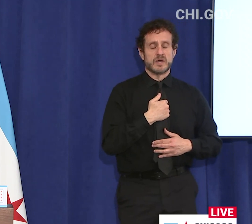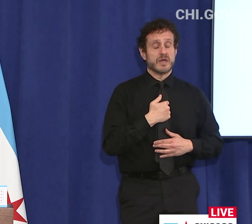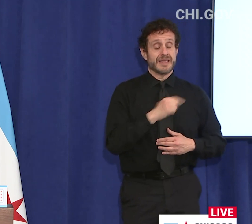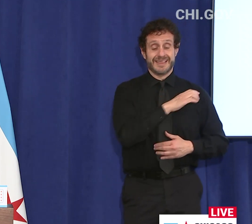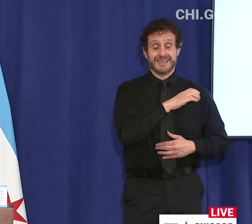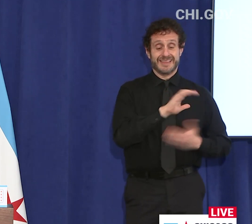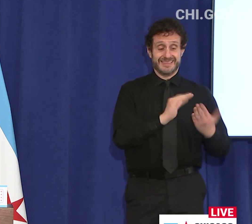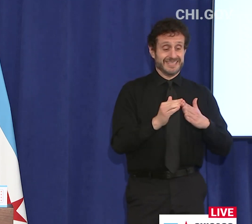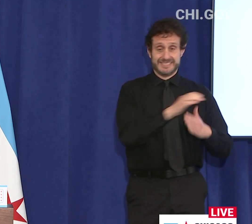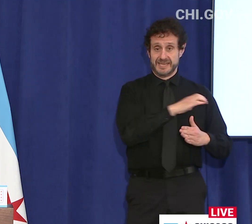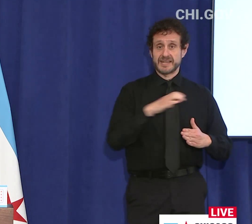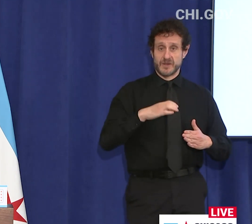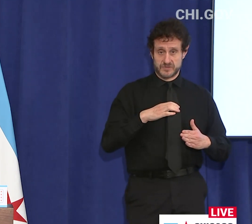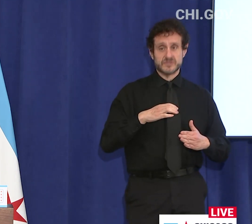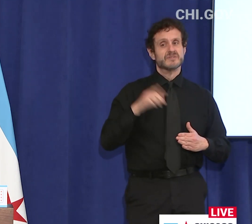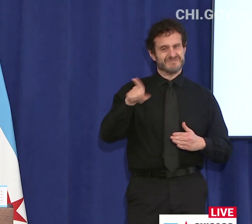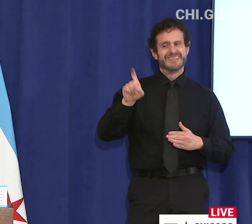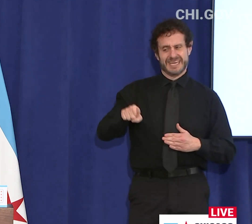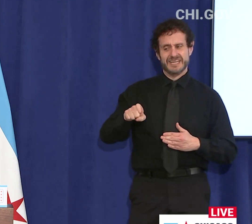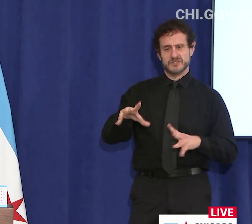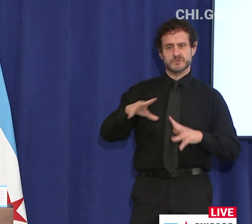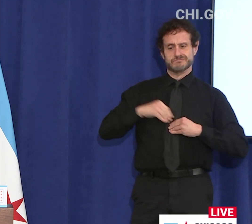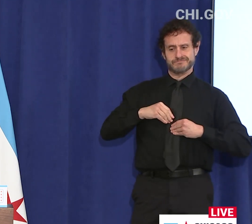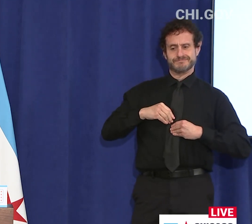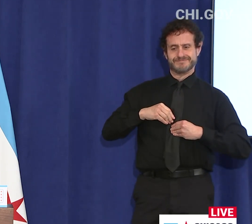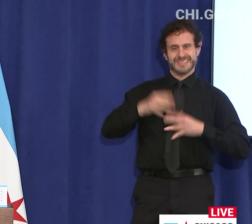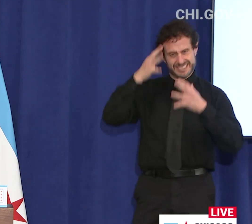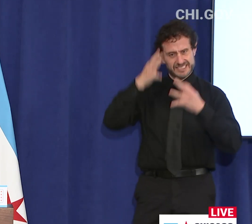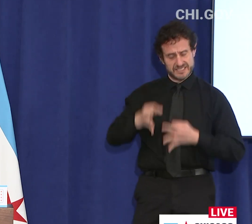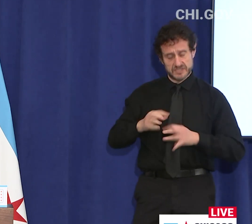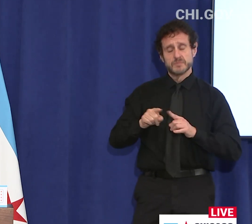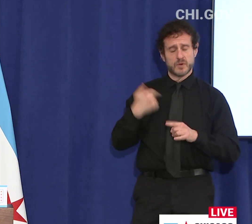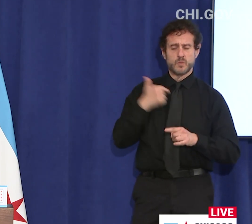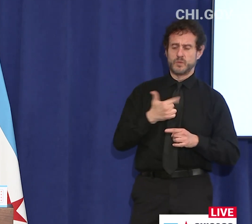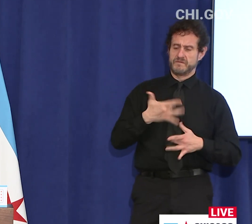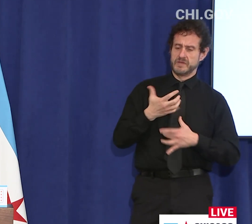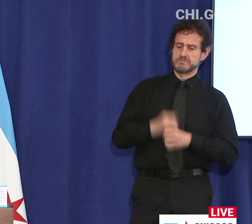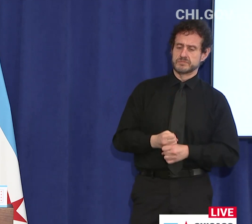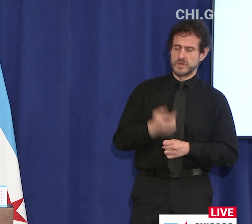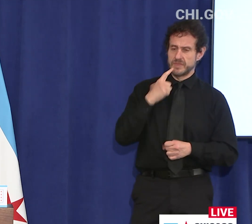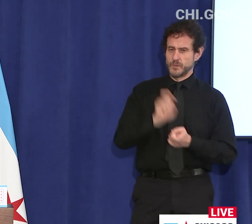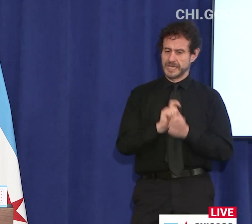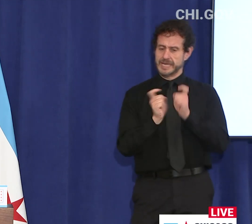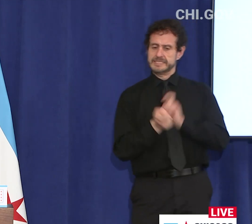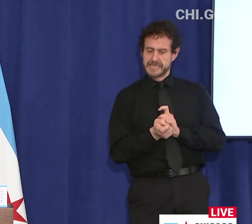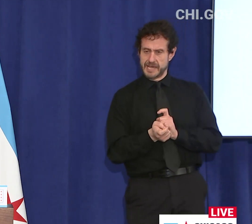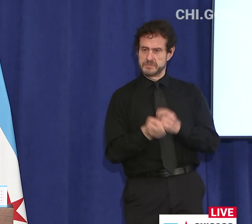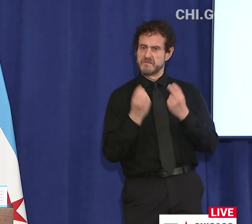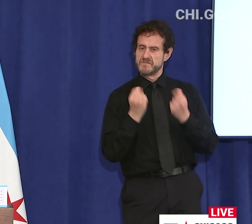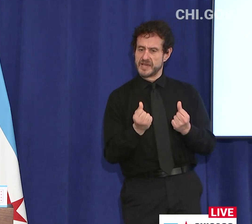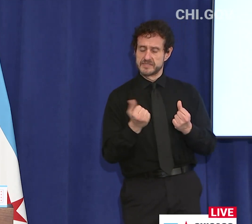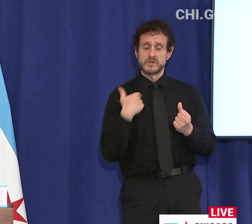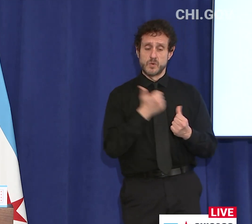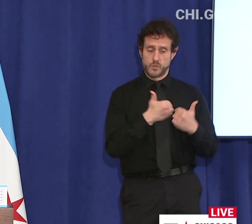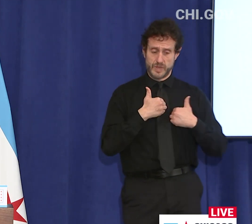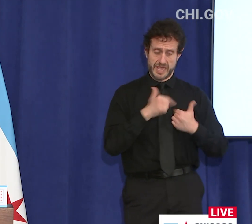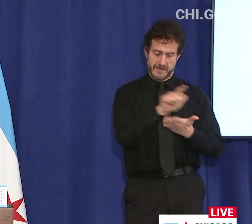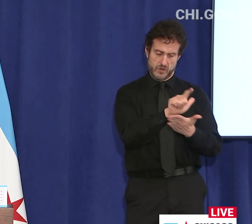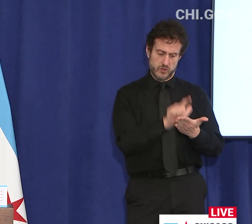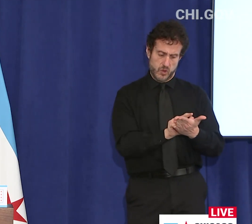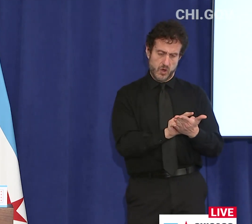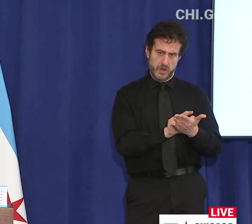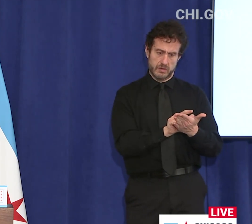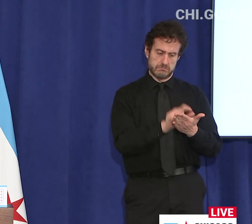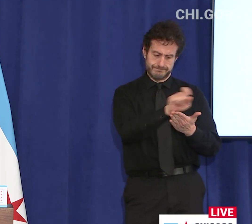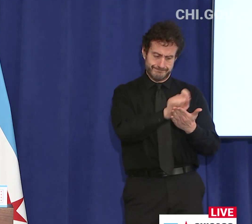that the City Council needs to take on, but we feel confident that we'll be able to now adapt quickly. We've got an ordinance that we're drafting.